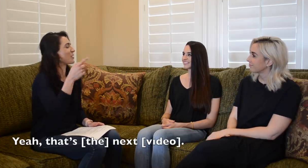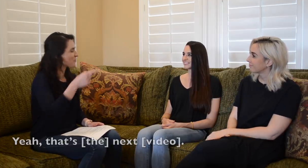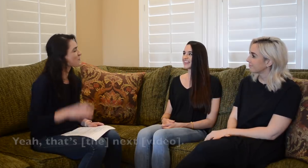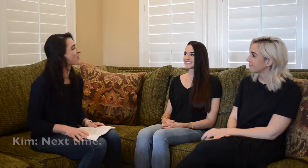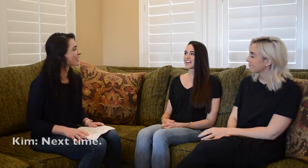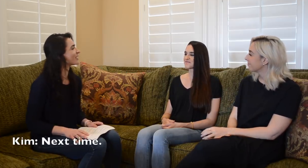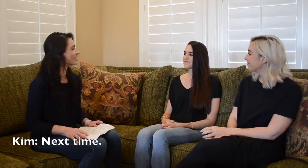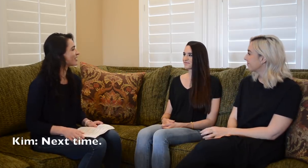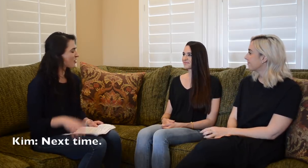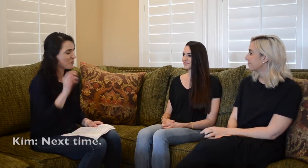Next time.